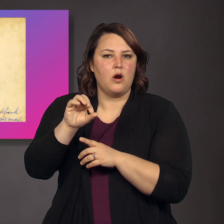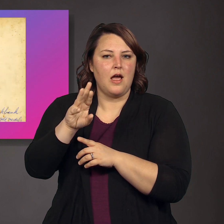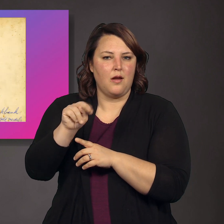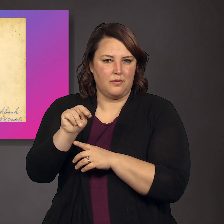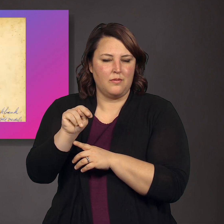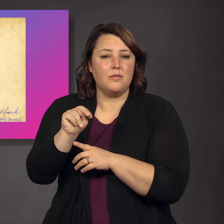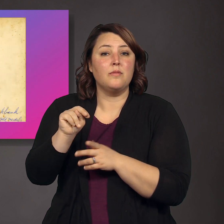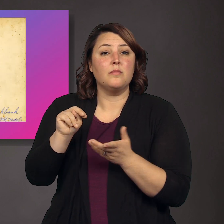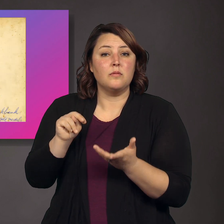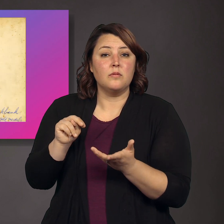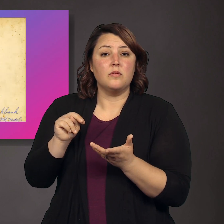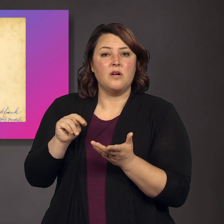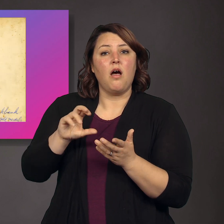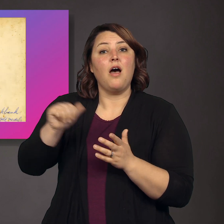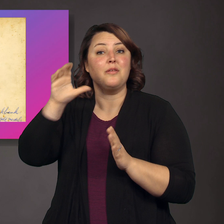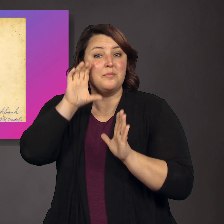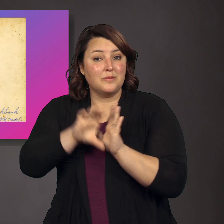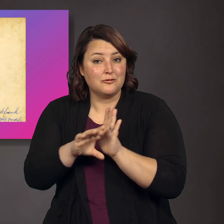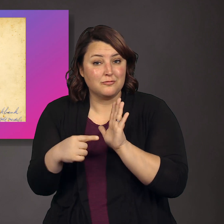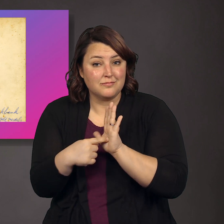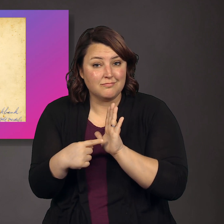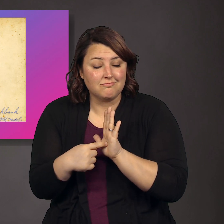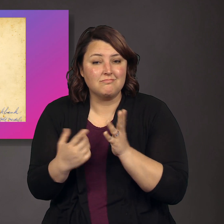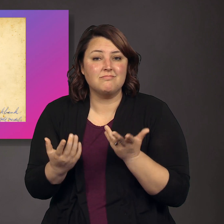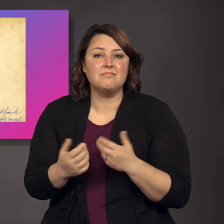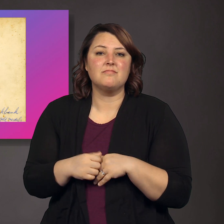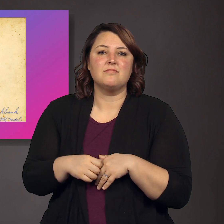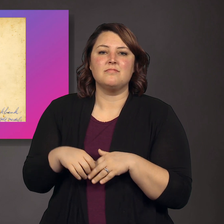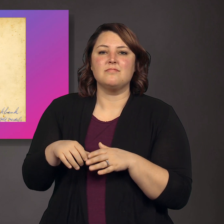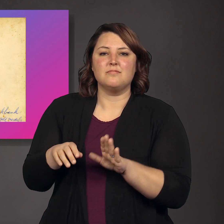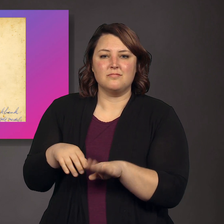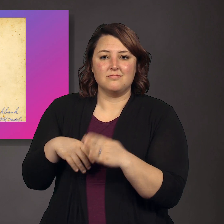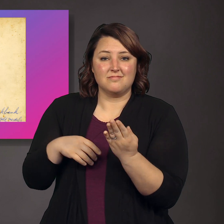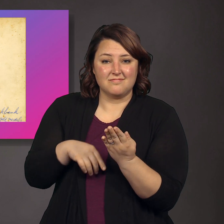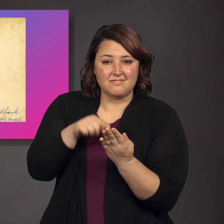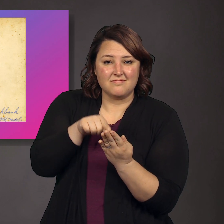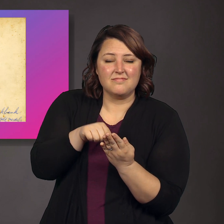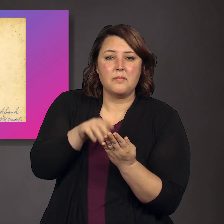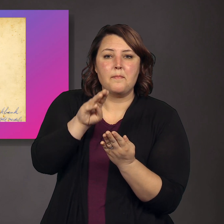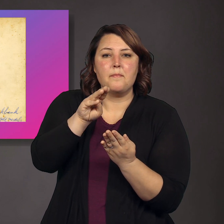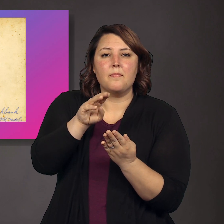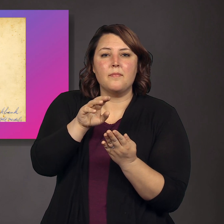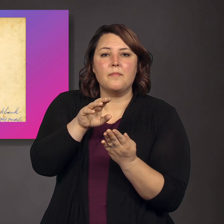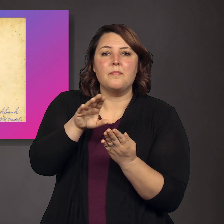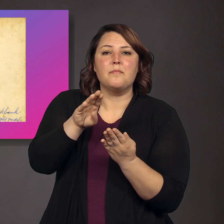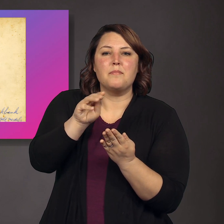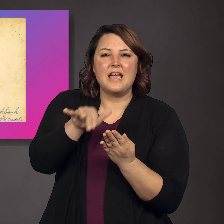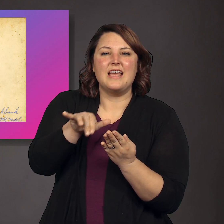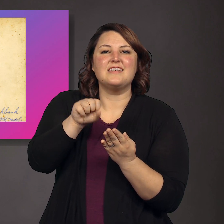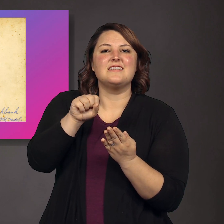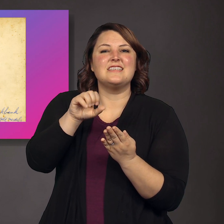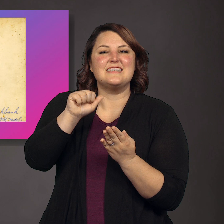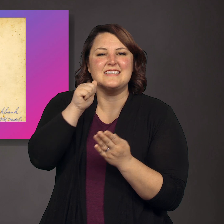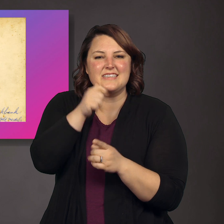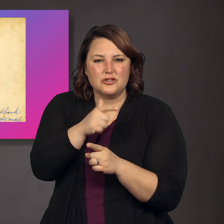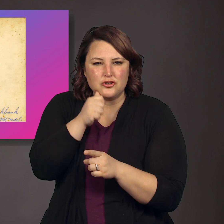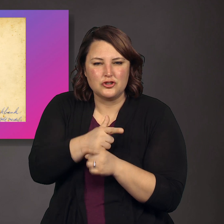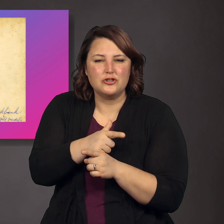Here's another photo with written on the back, May's sister, Pearl Brockbank, 60 cups plus